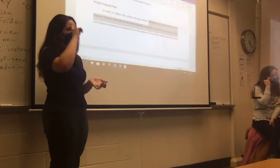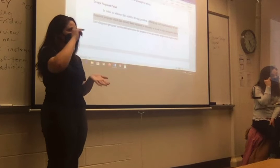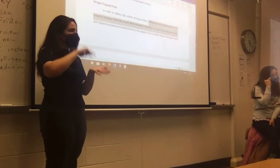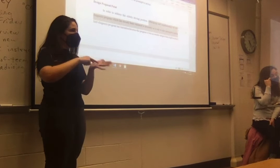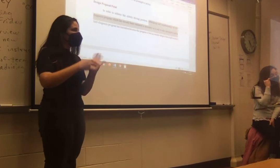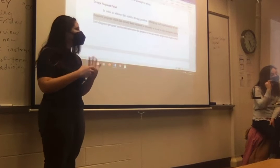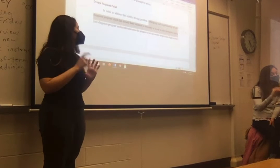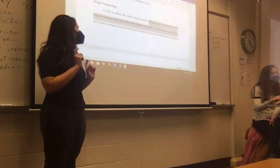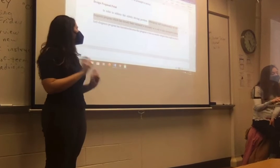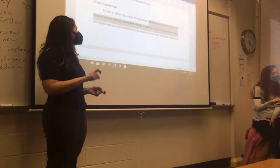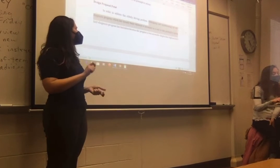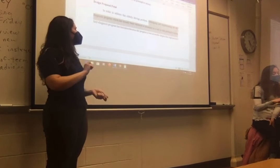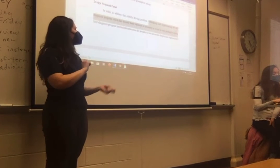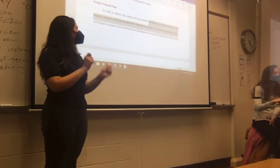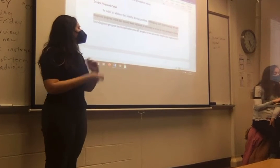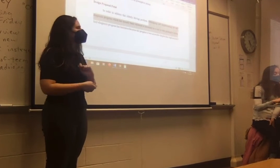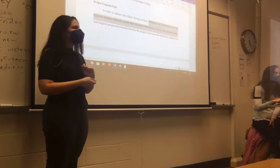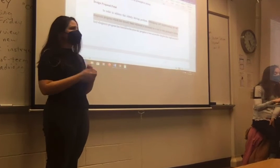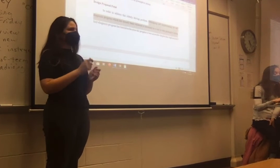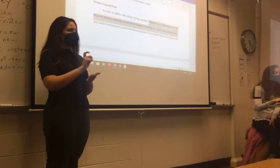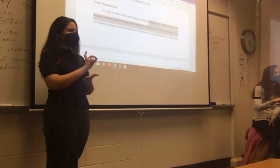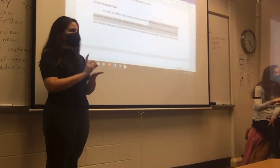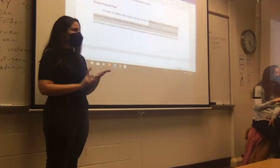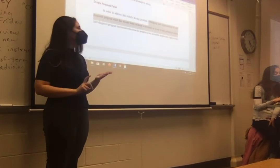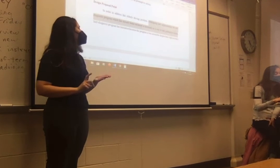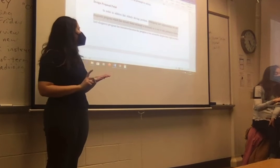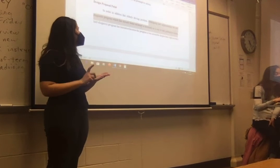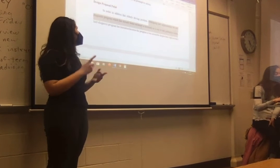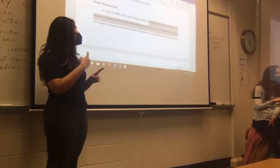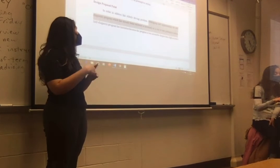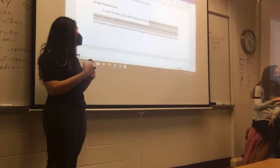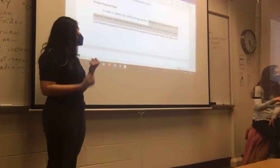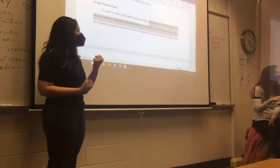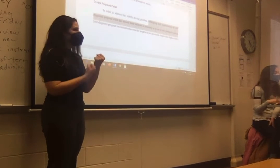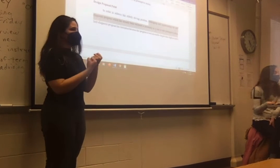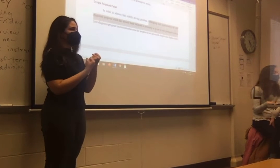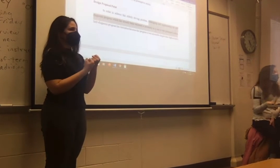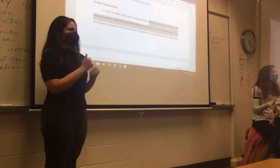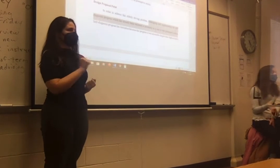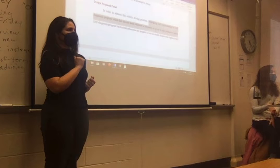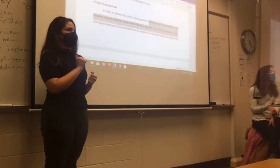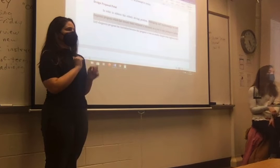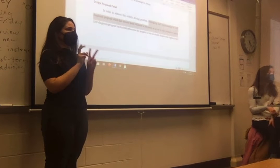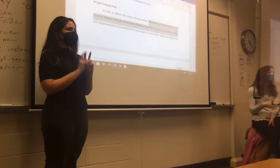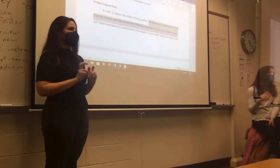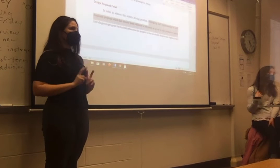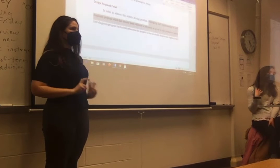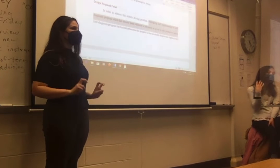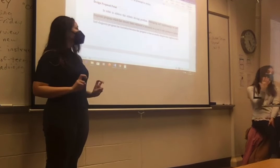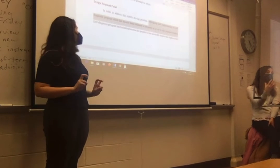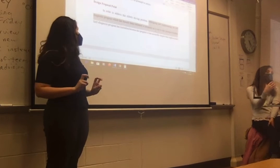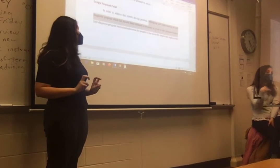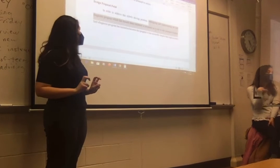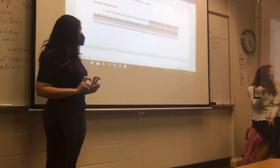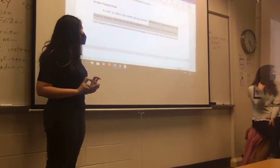the self-diagnosis program, which has already been validated, is necessary. So saying, this is the next step. We